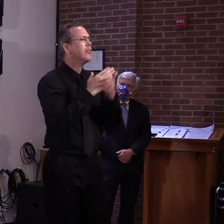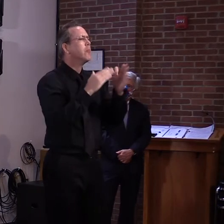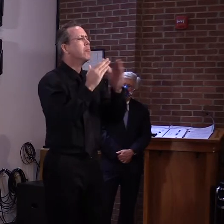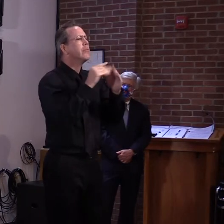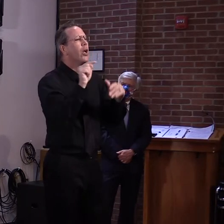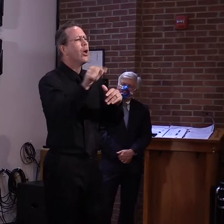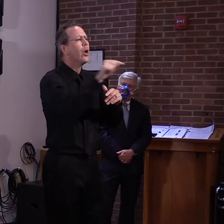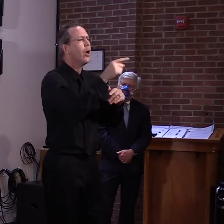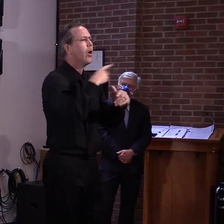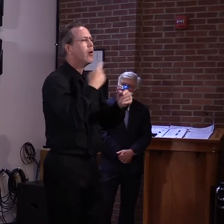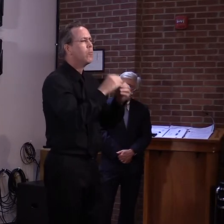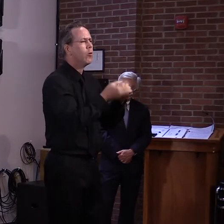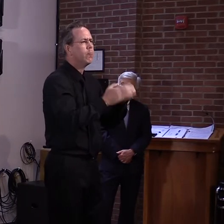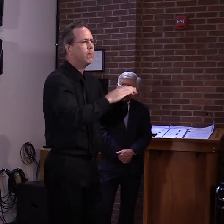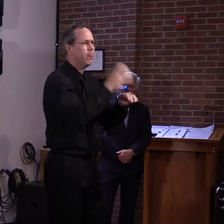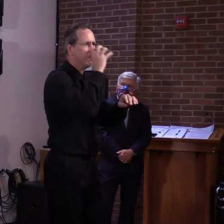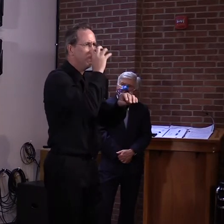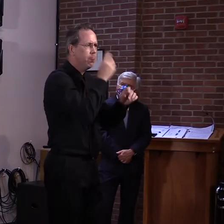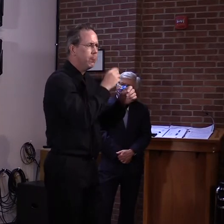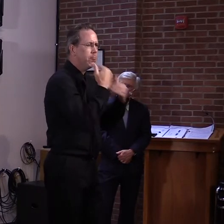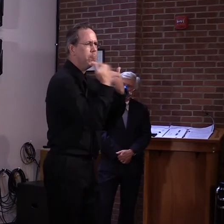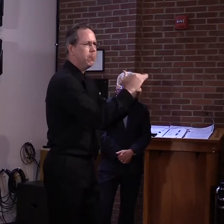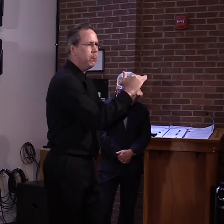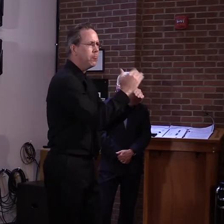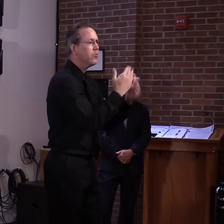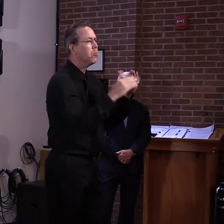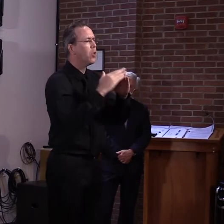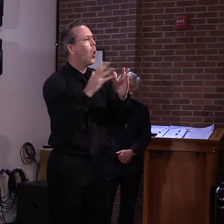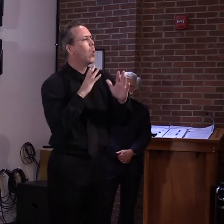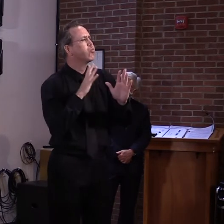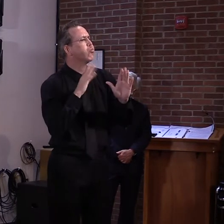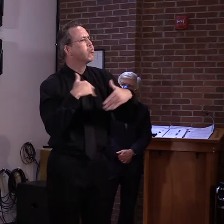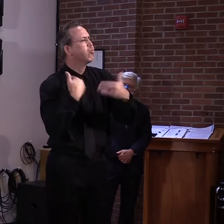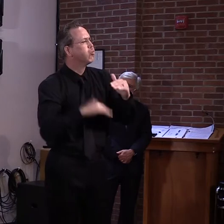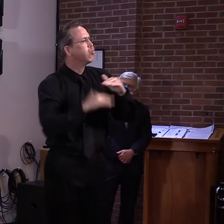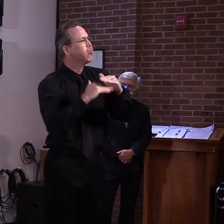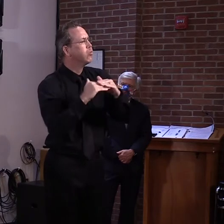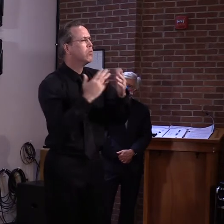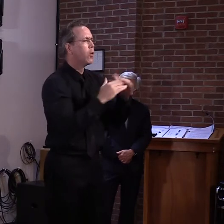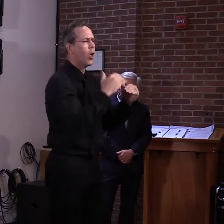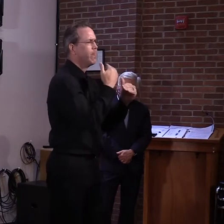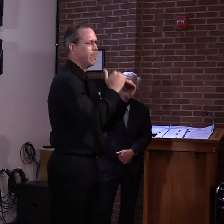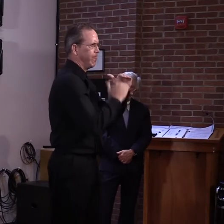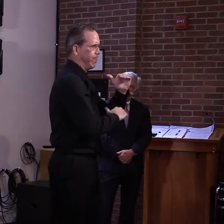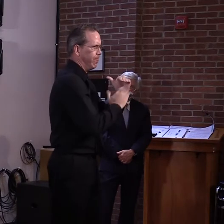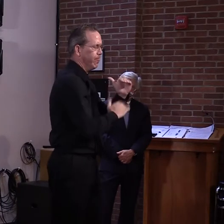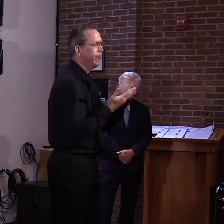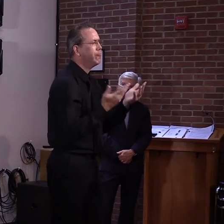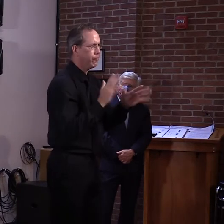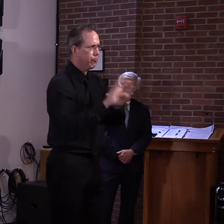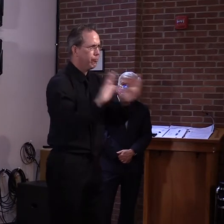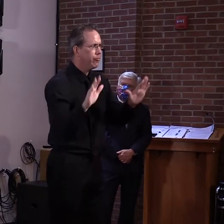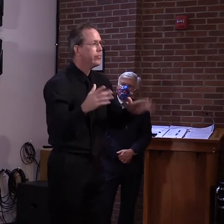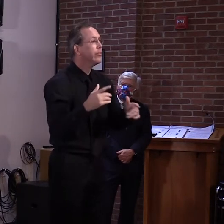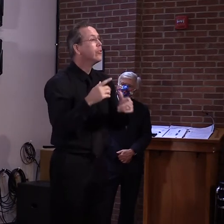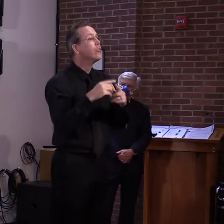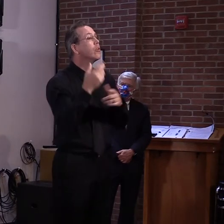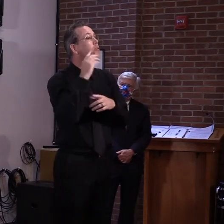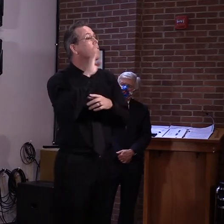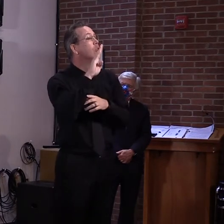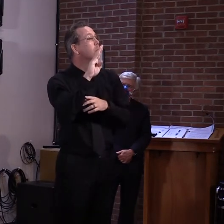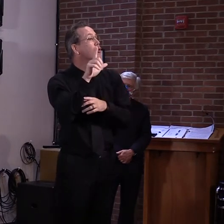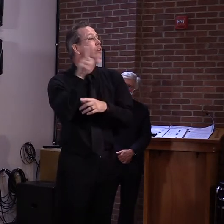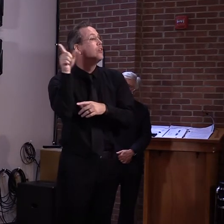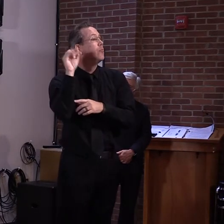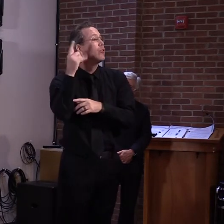community that did take advantage of that, so they have stricter limits. I believe it's maybe 25 outside, 10 inside, or something of that